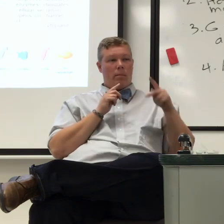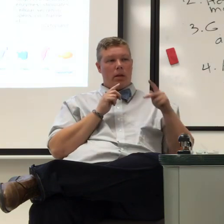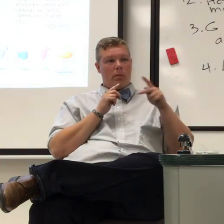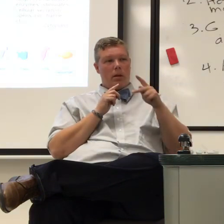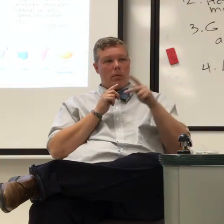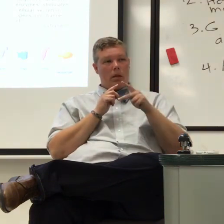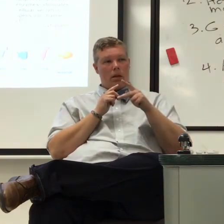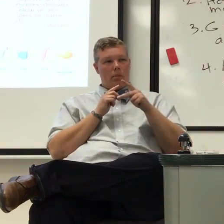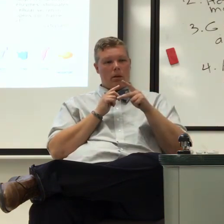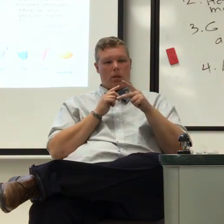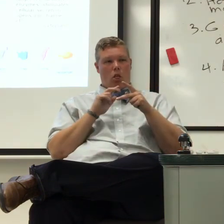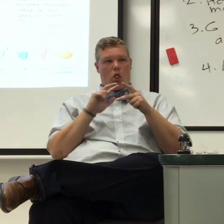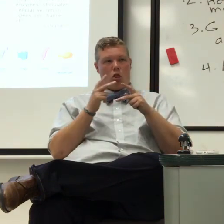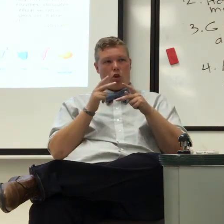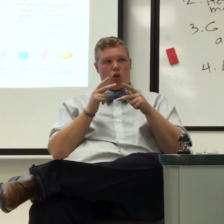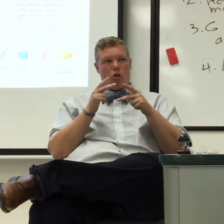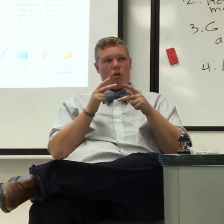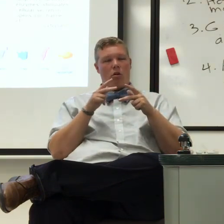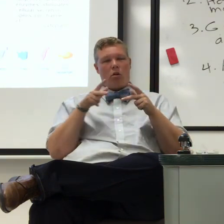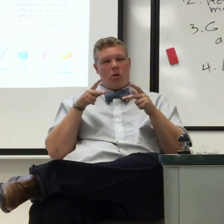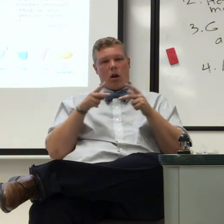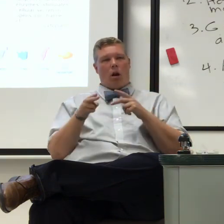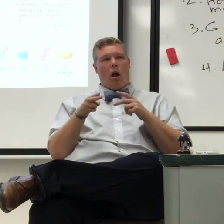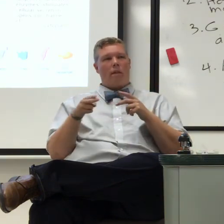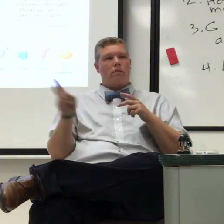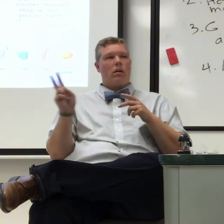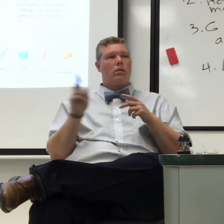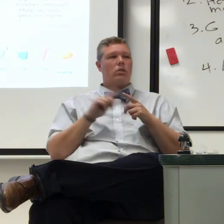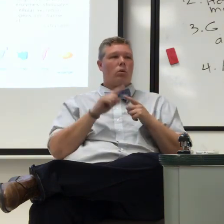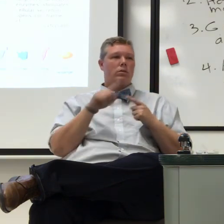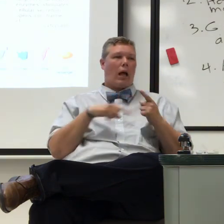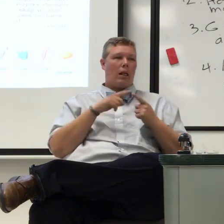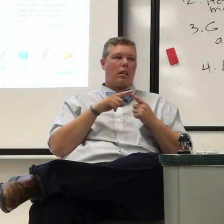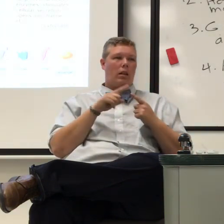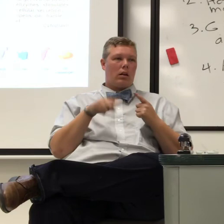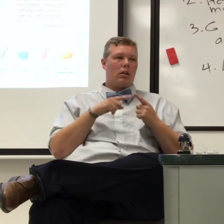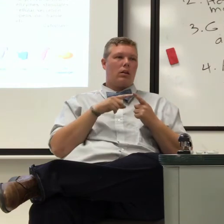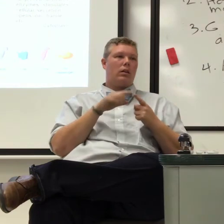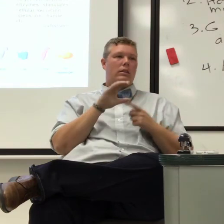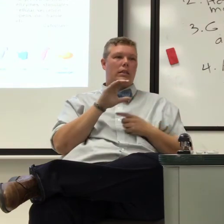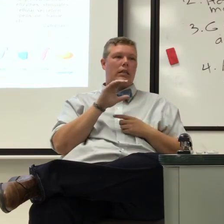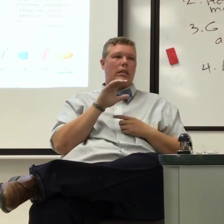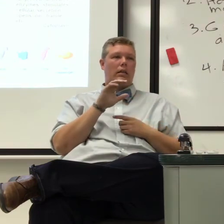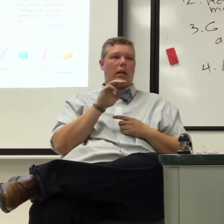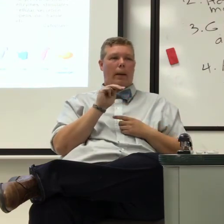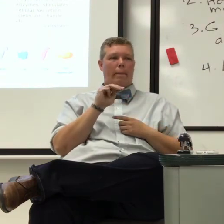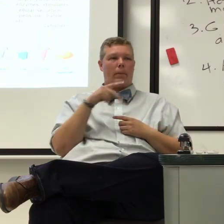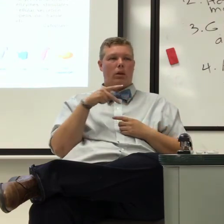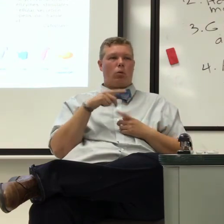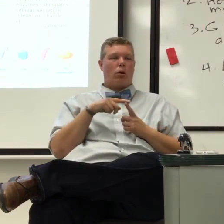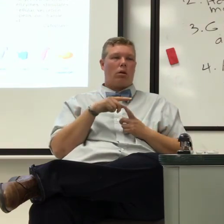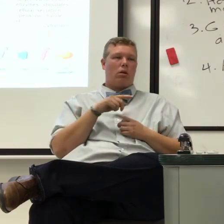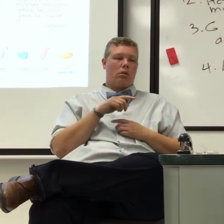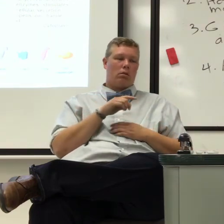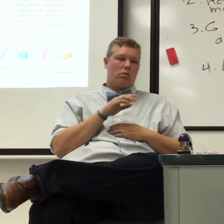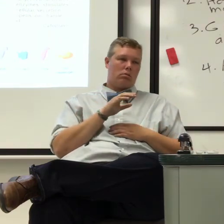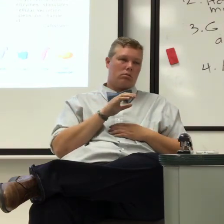call it cyclic AMP, or CAMP, C-AMP.